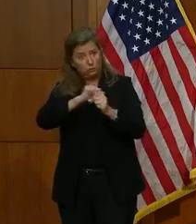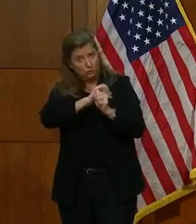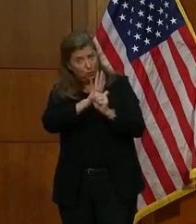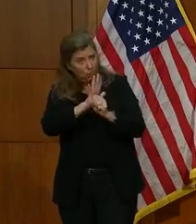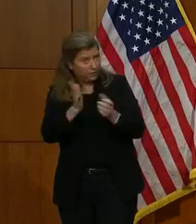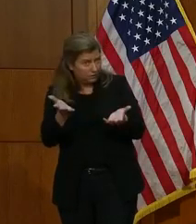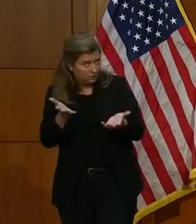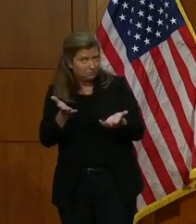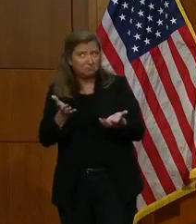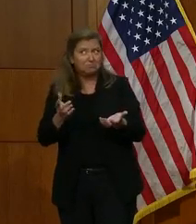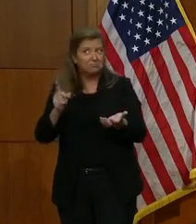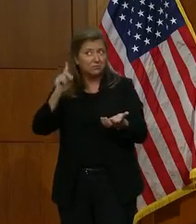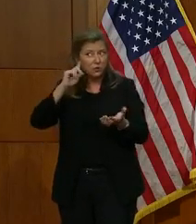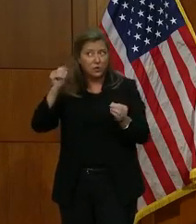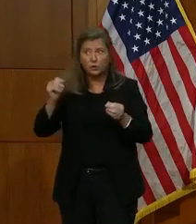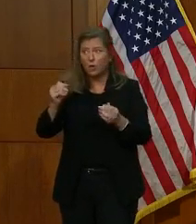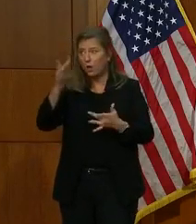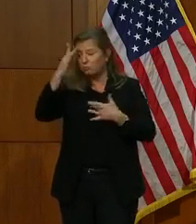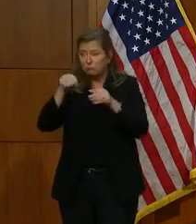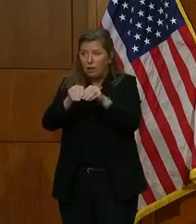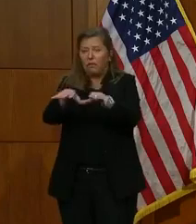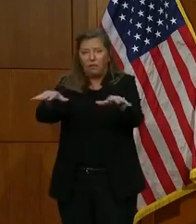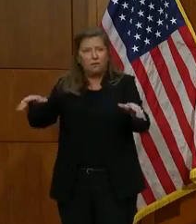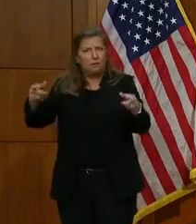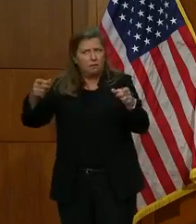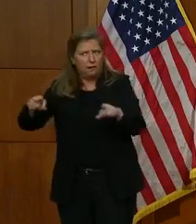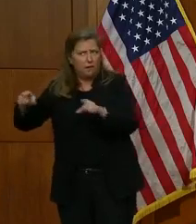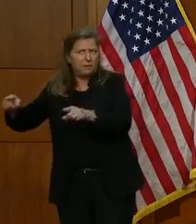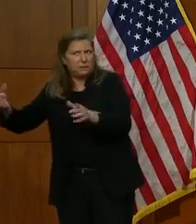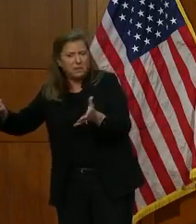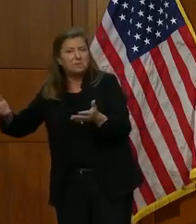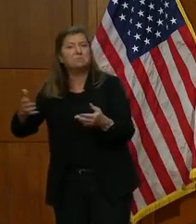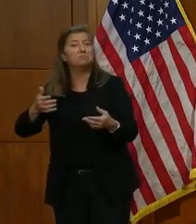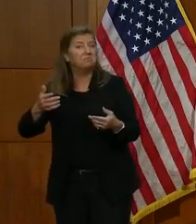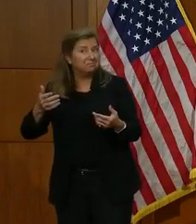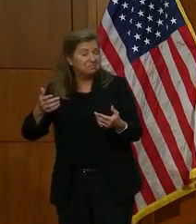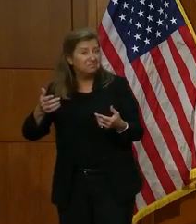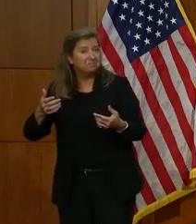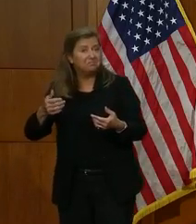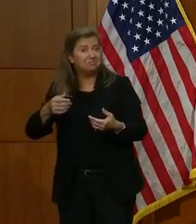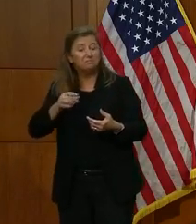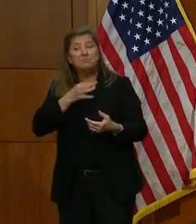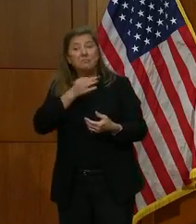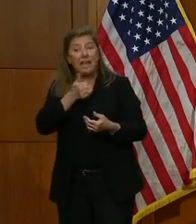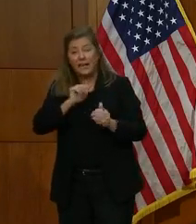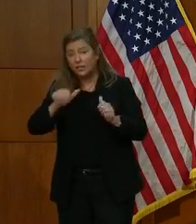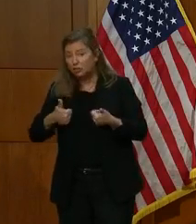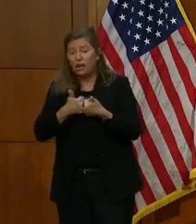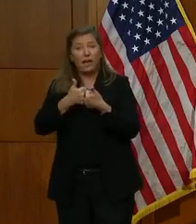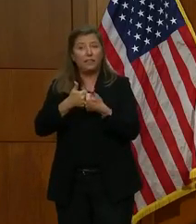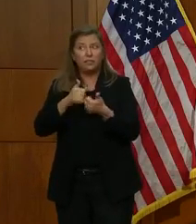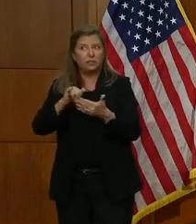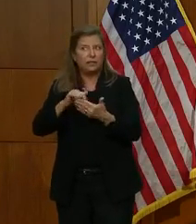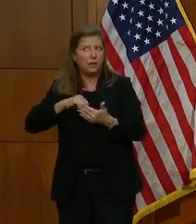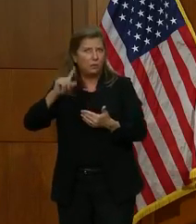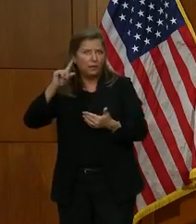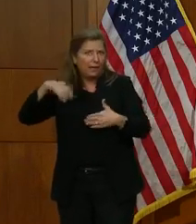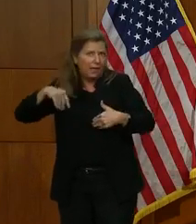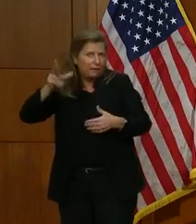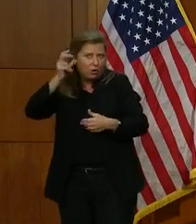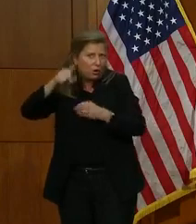mean, we never heard of outbreaks or any of those kinds of things, but I'm wondering if there were any challenges that we hadn't heard